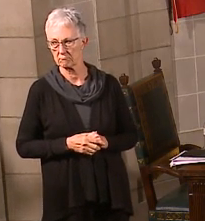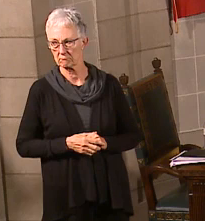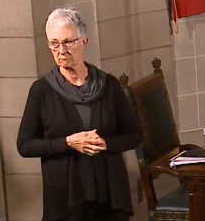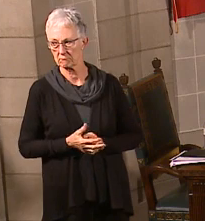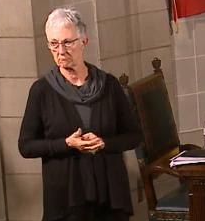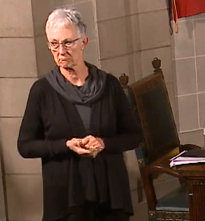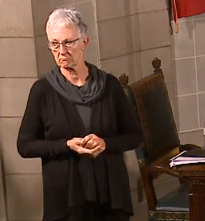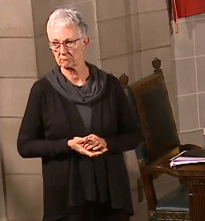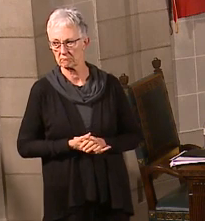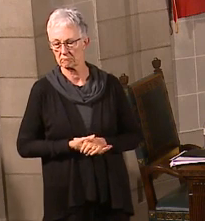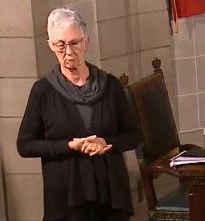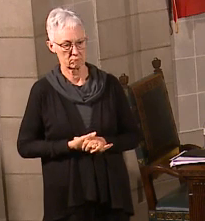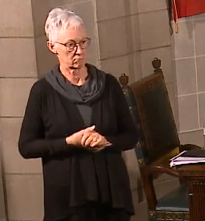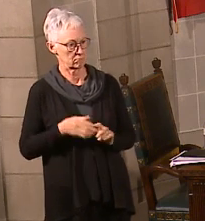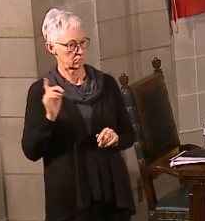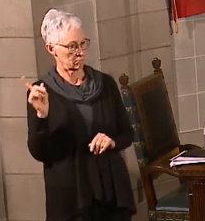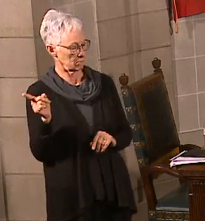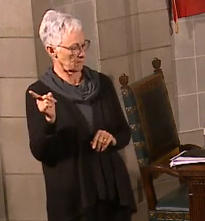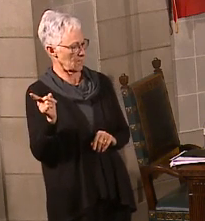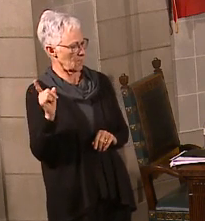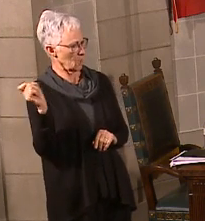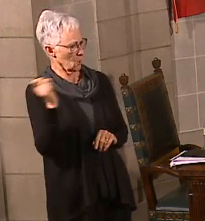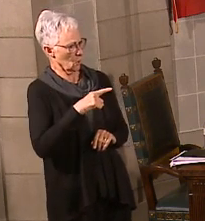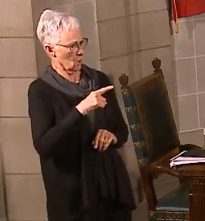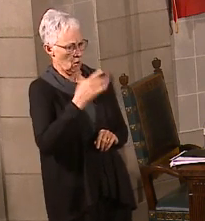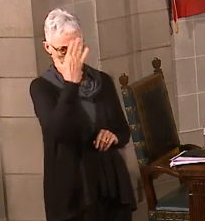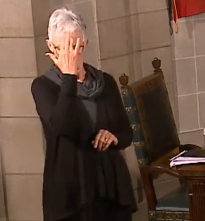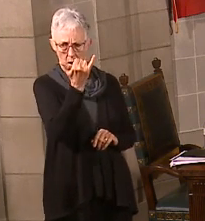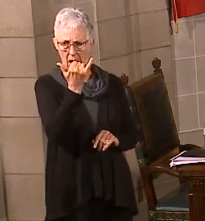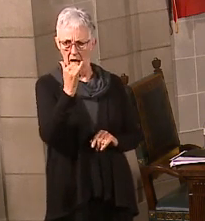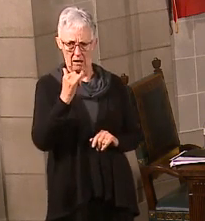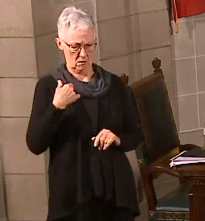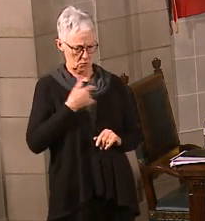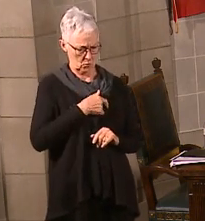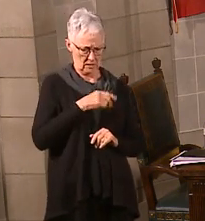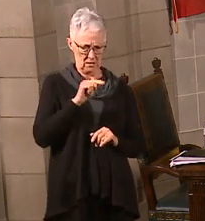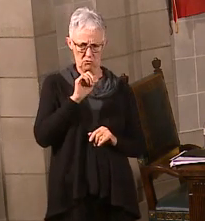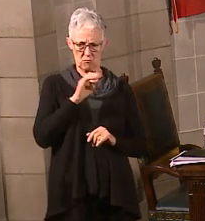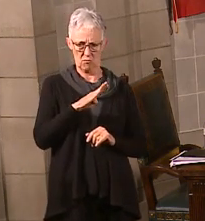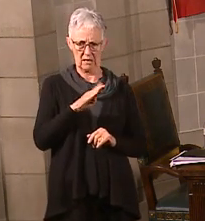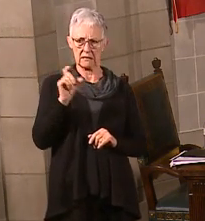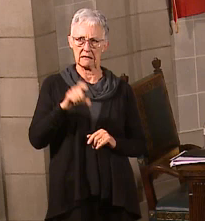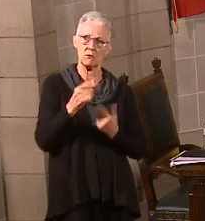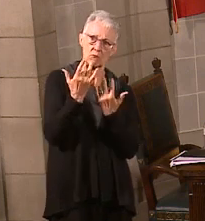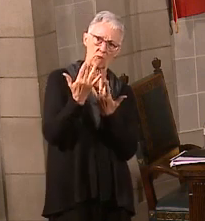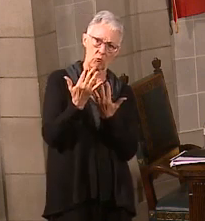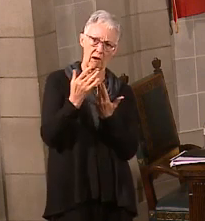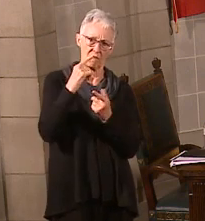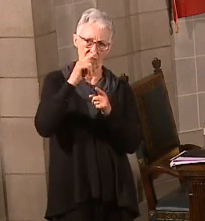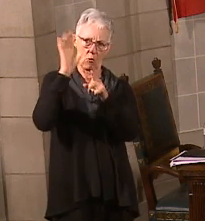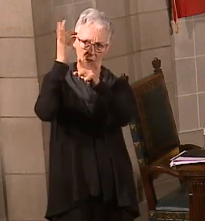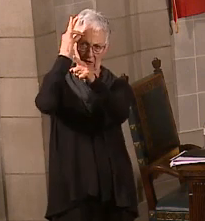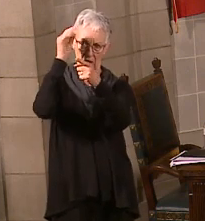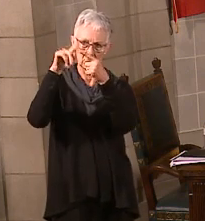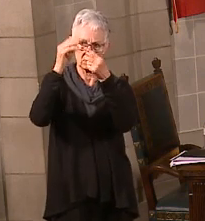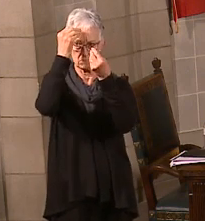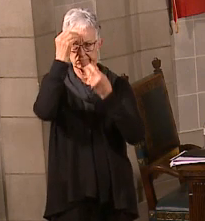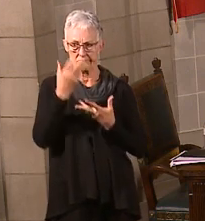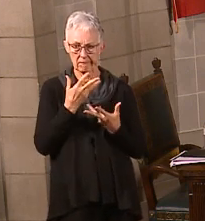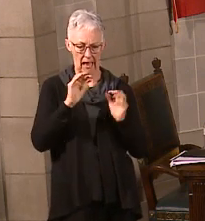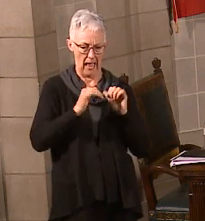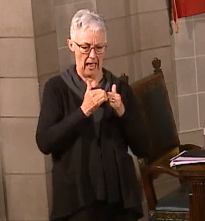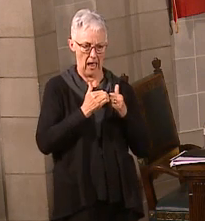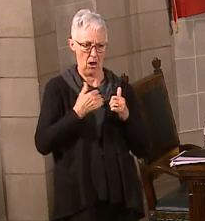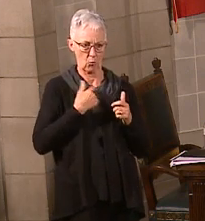that a condition of the funds? So the question was, why does Nebraska need guidance on how to spend the money from the federal